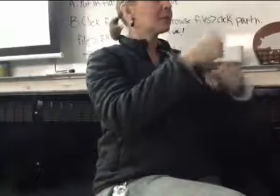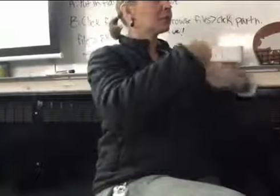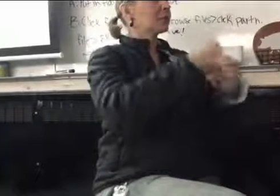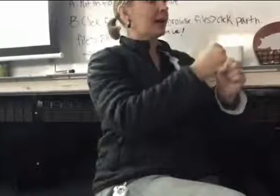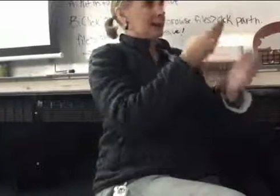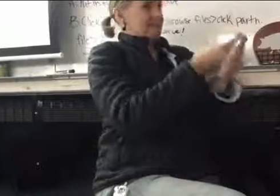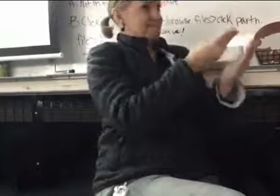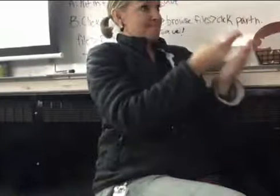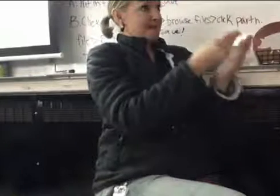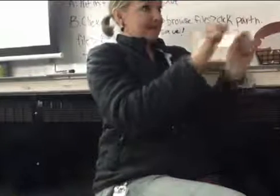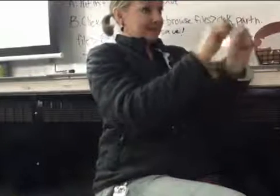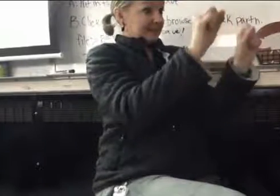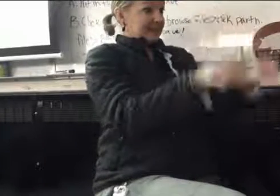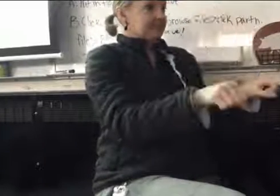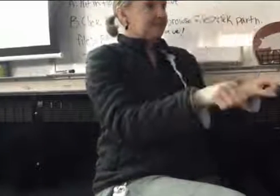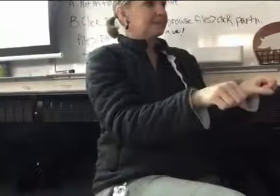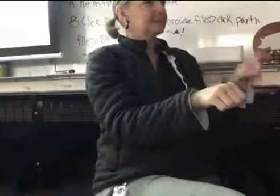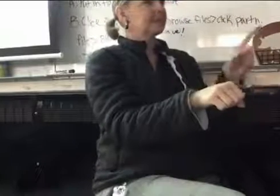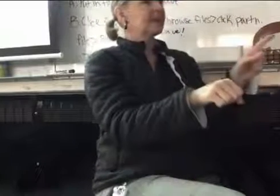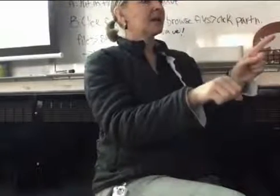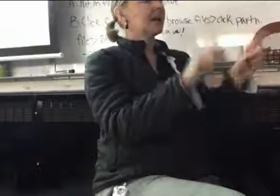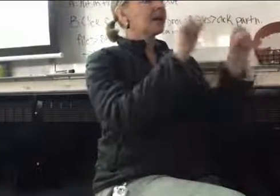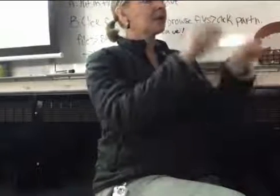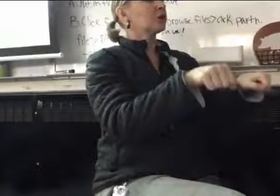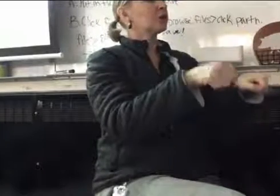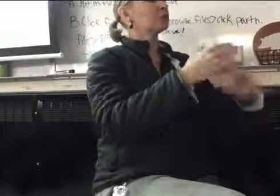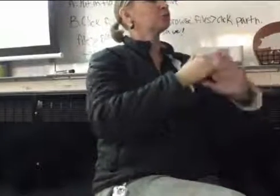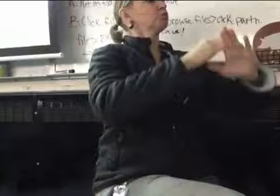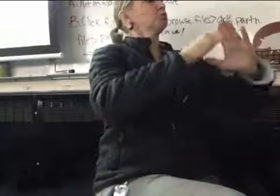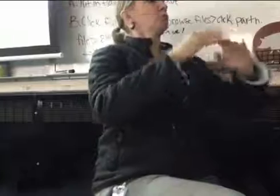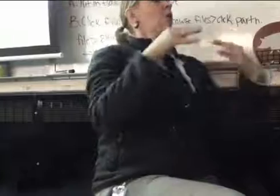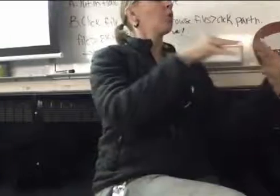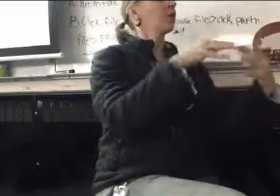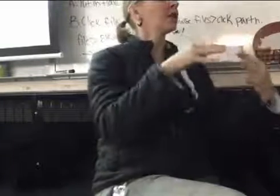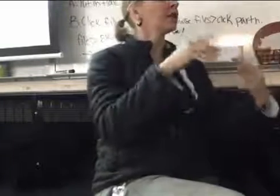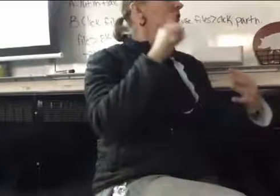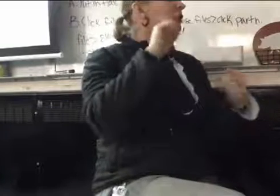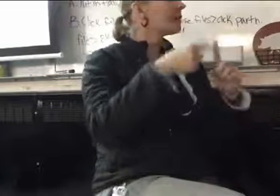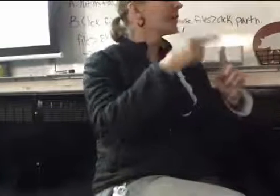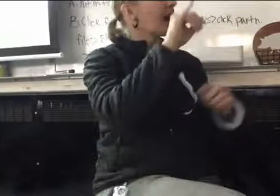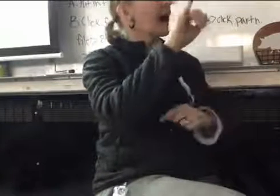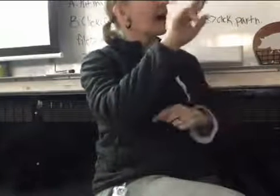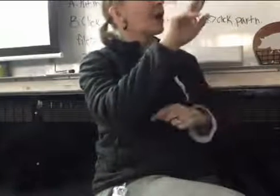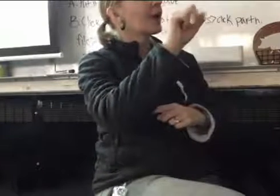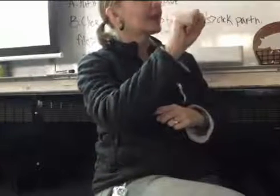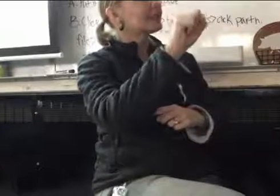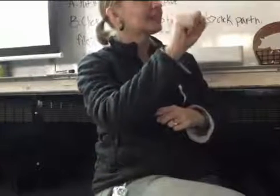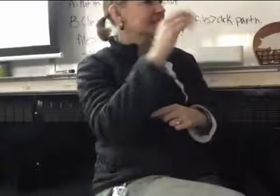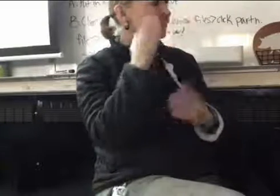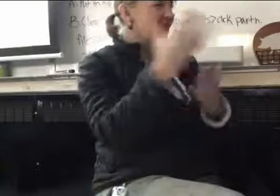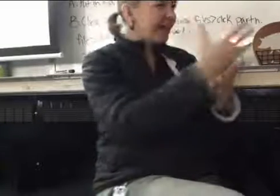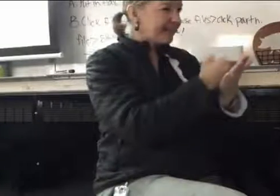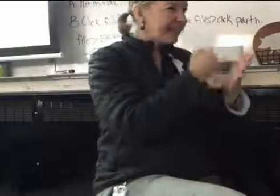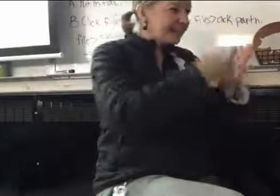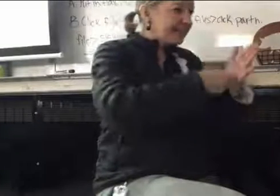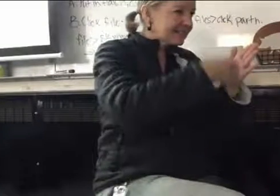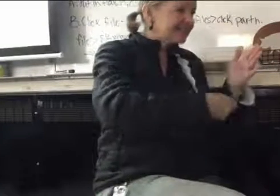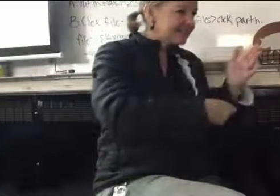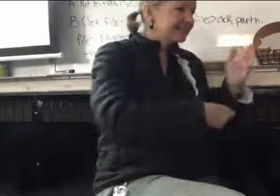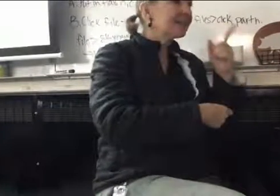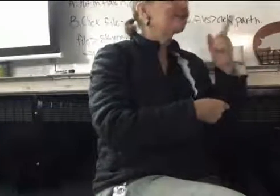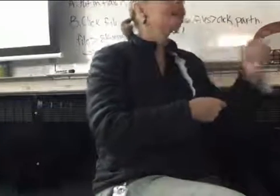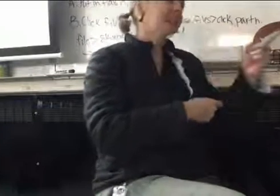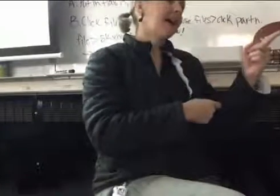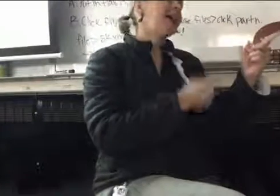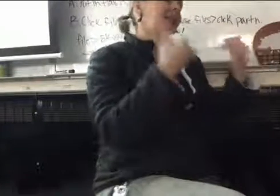that was able to withstand the war. So if you've ever heard of the IRS is what collects your taxes. They're now